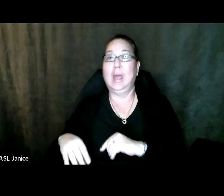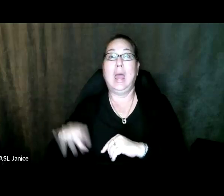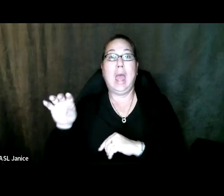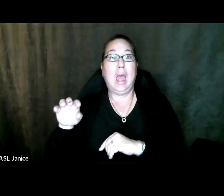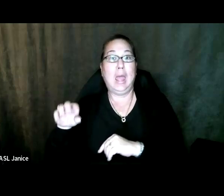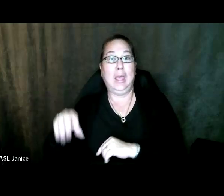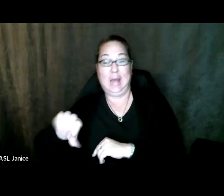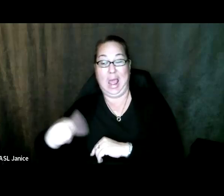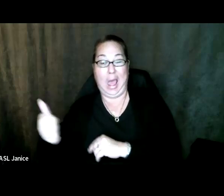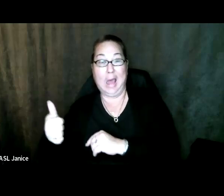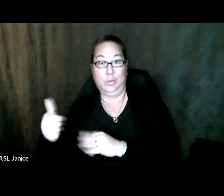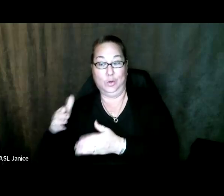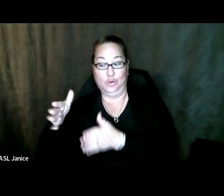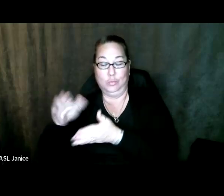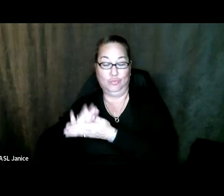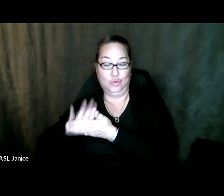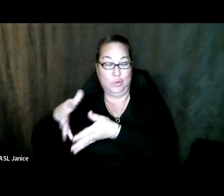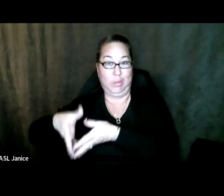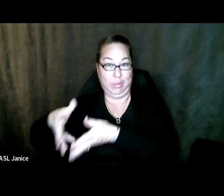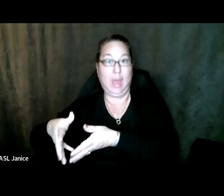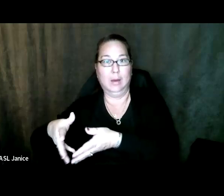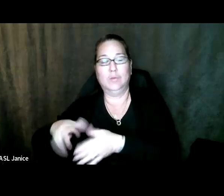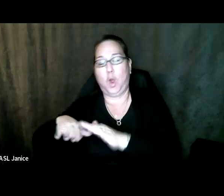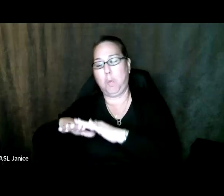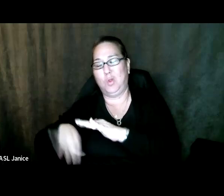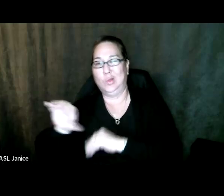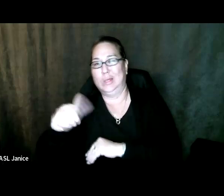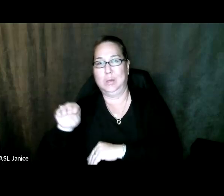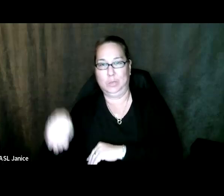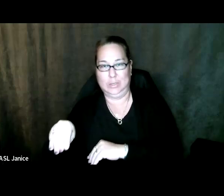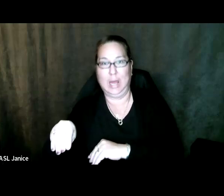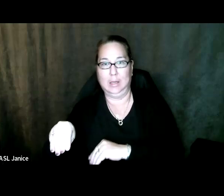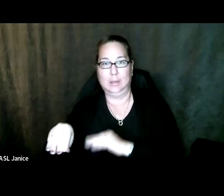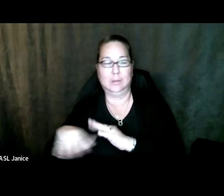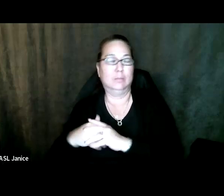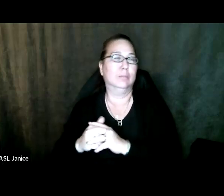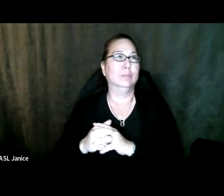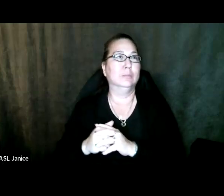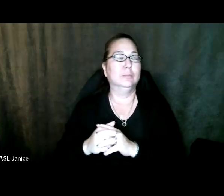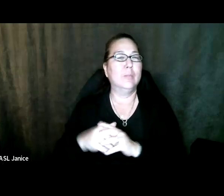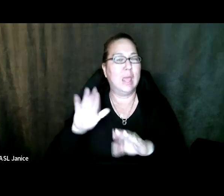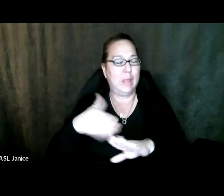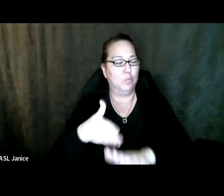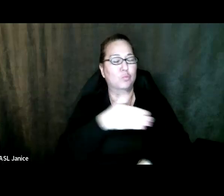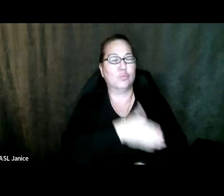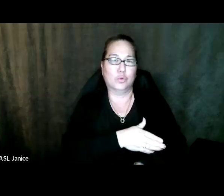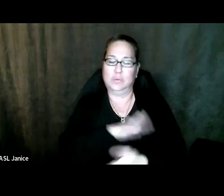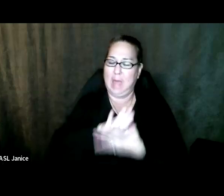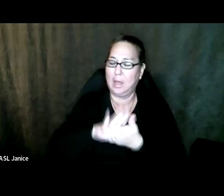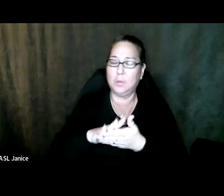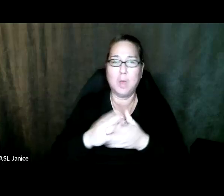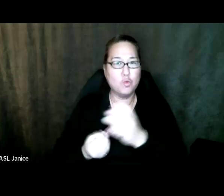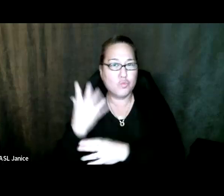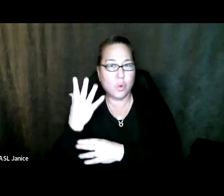10%. Tonight, we will review the district's overall progress and improvement in the areas of academic growth,